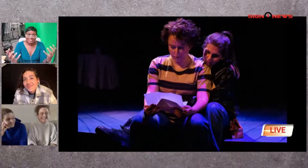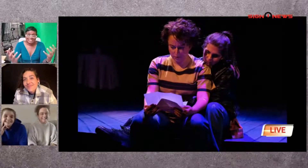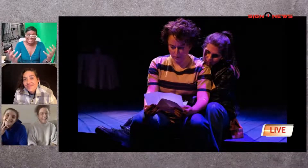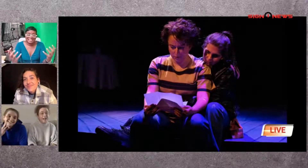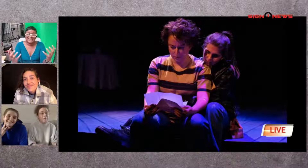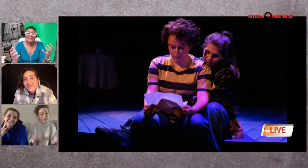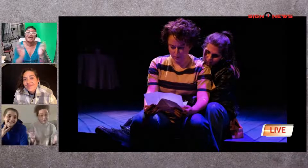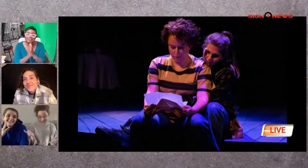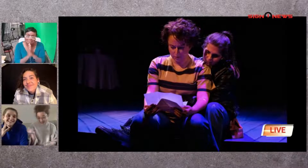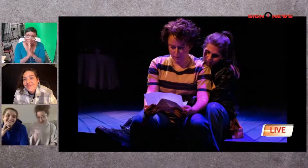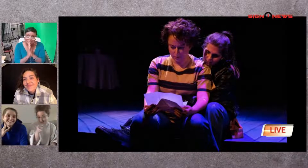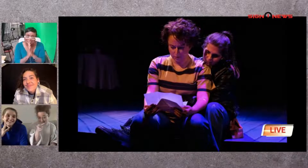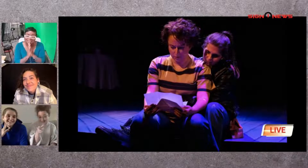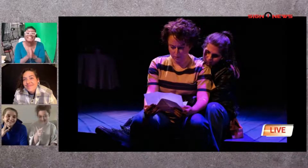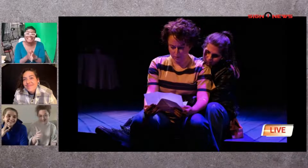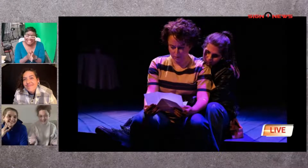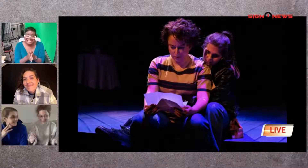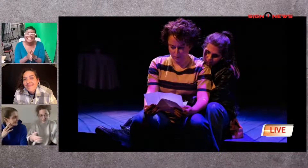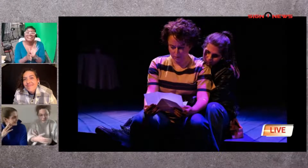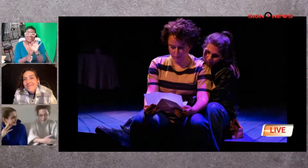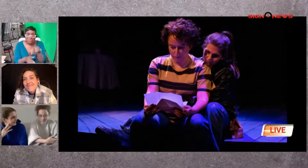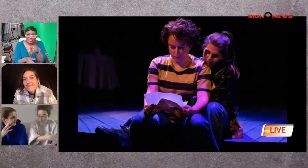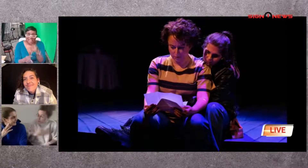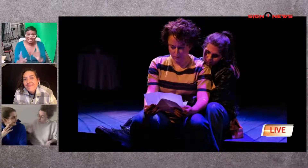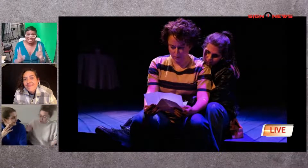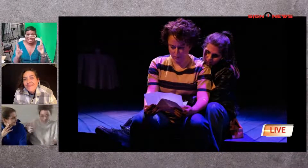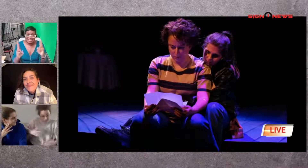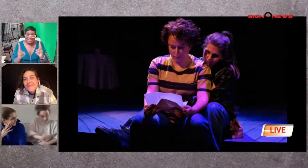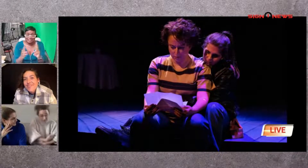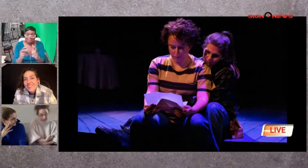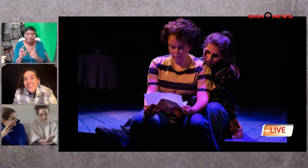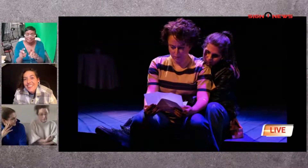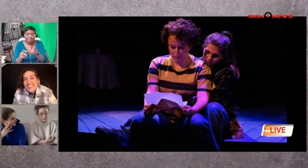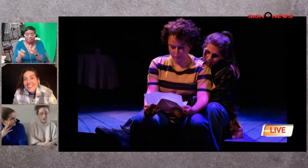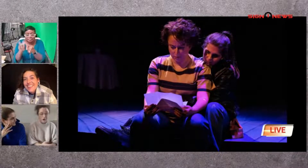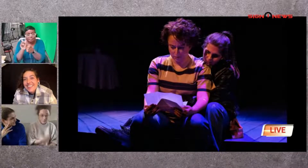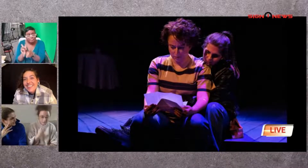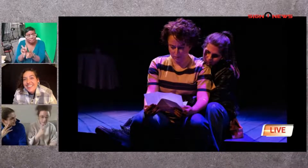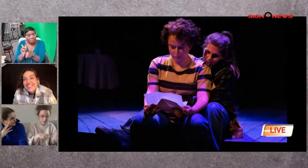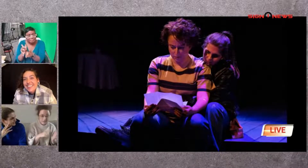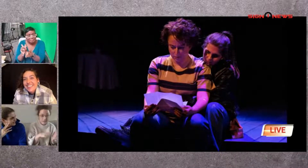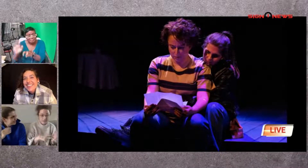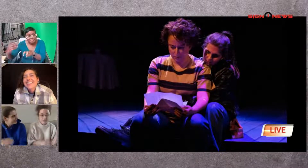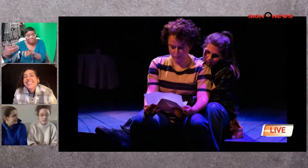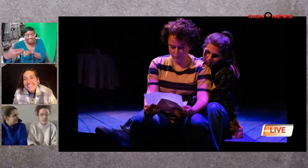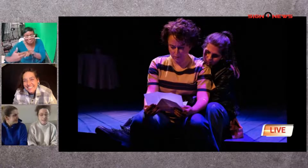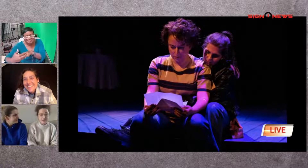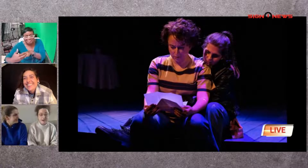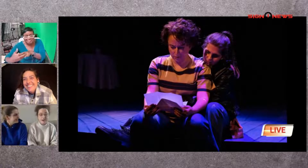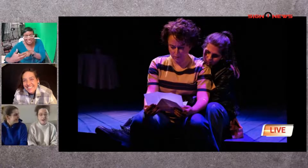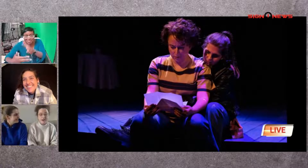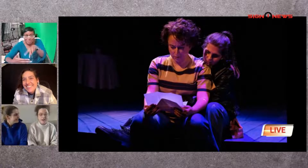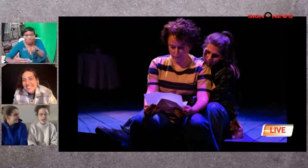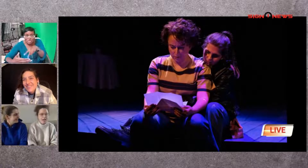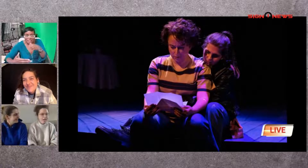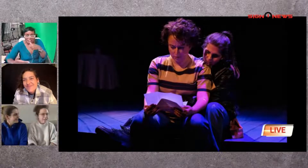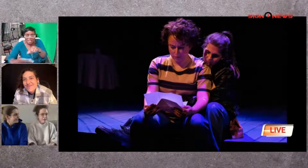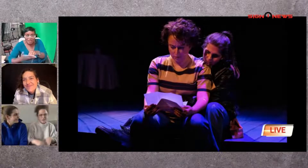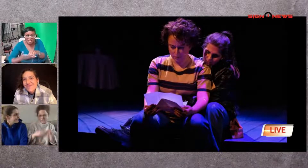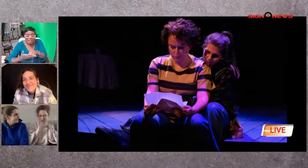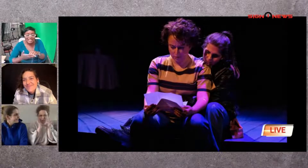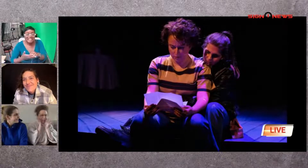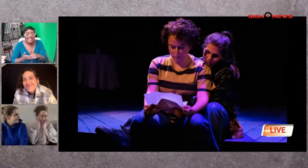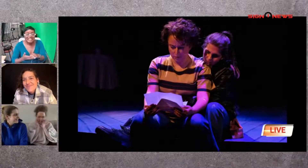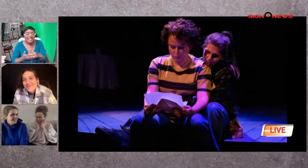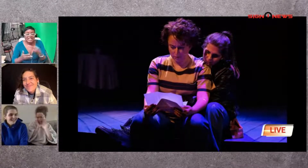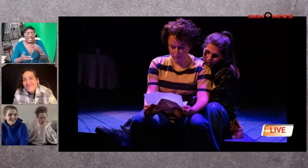And when we got into this little position where she comes behind me and puts her arms around me as I read the letter, they were